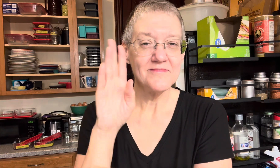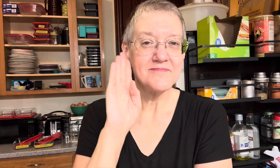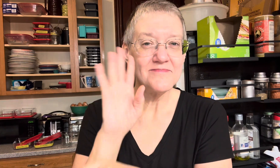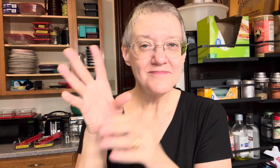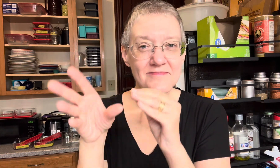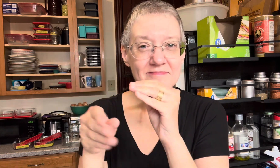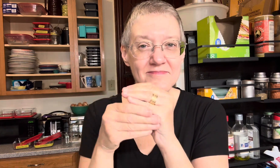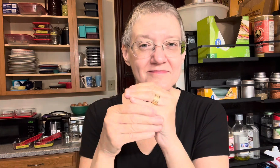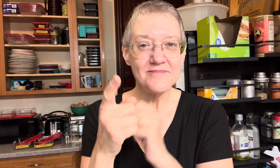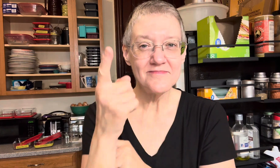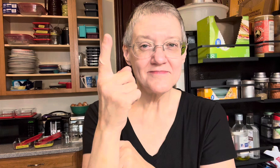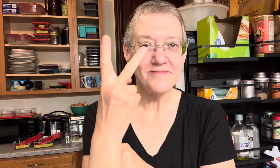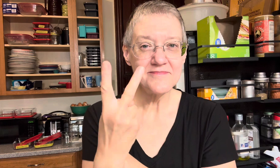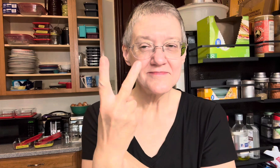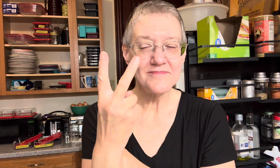up.